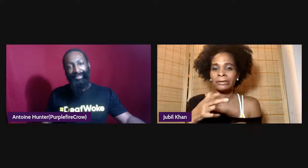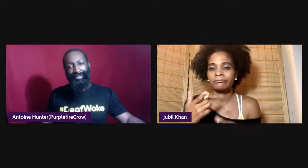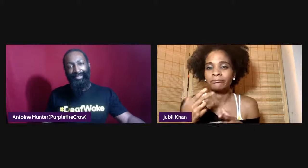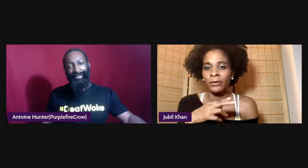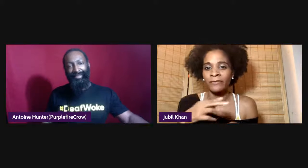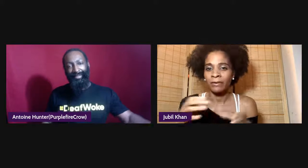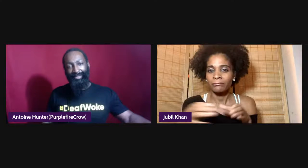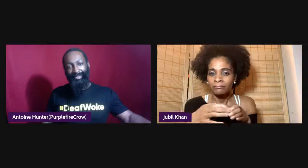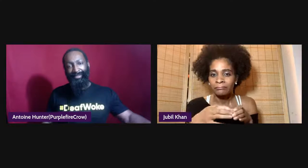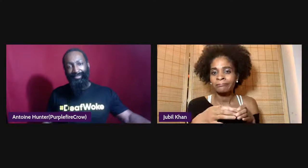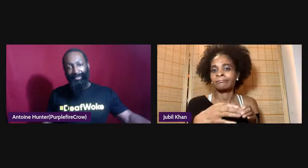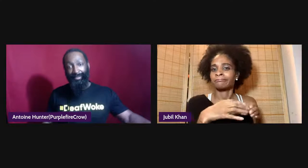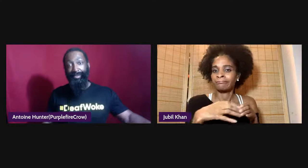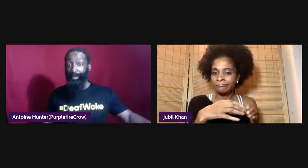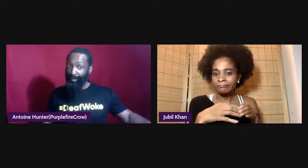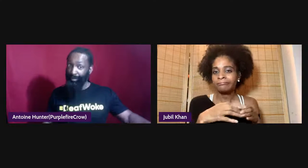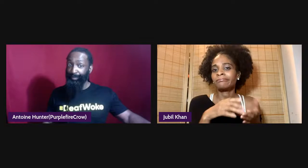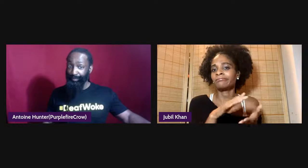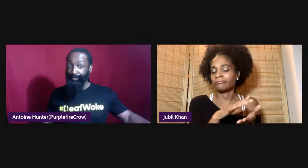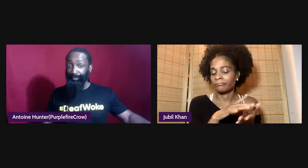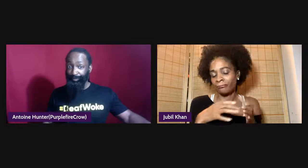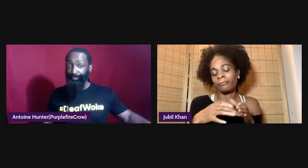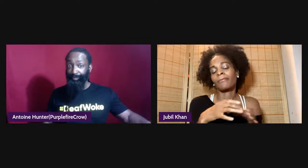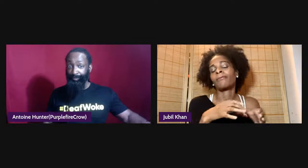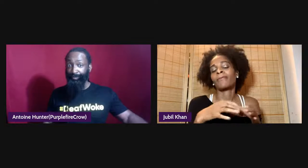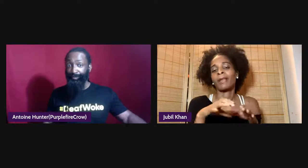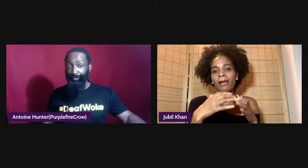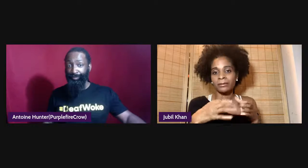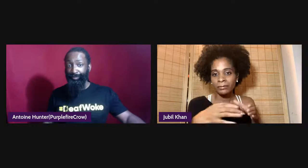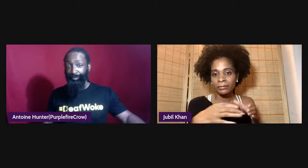And I grew up hard of hearing.